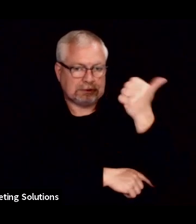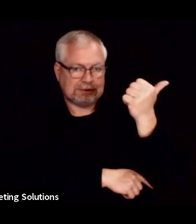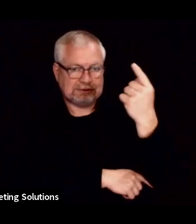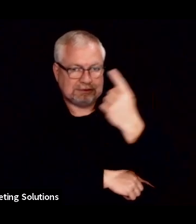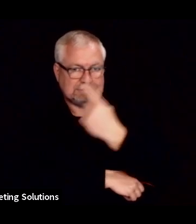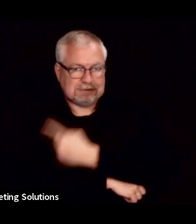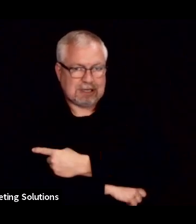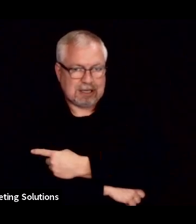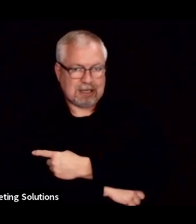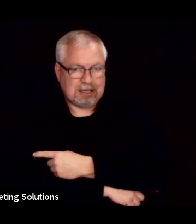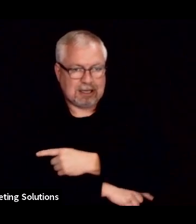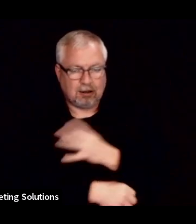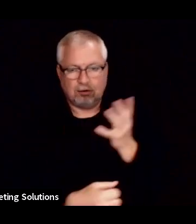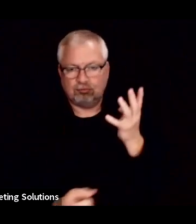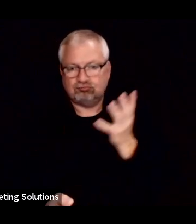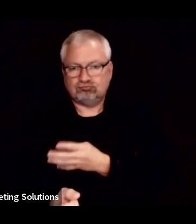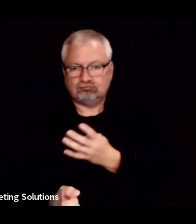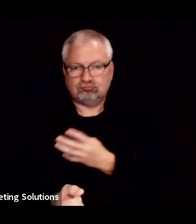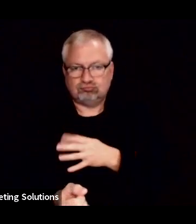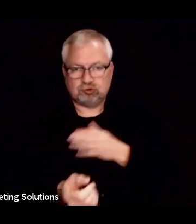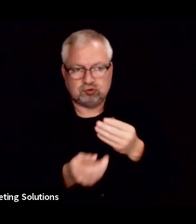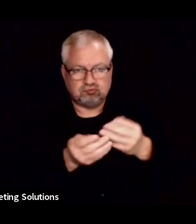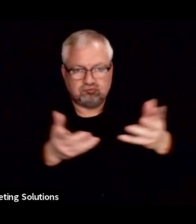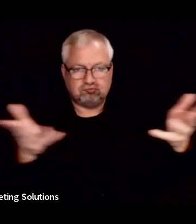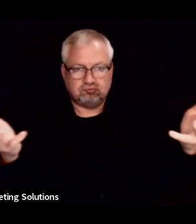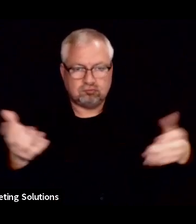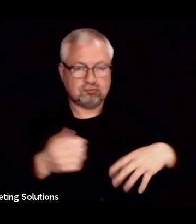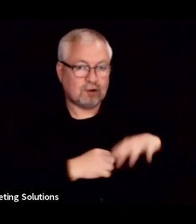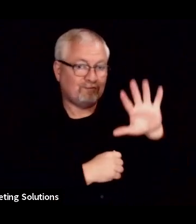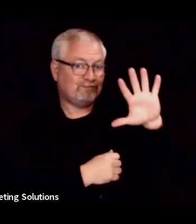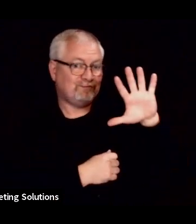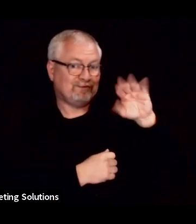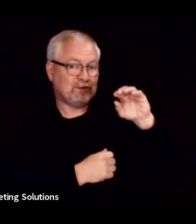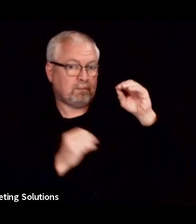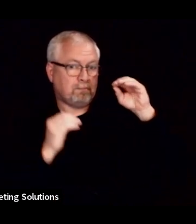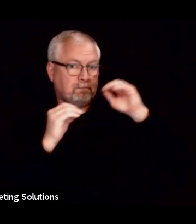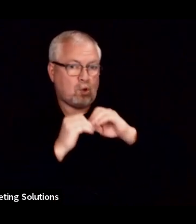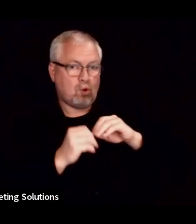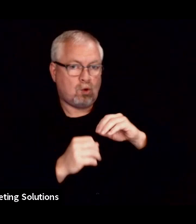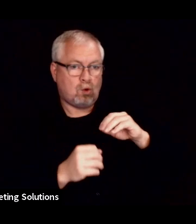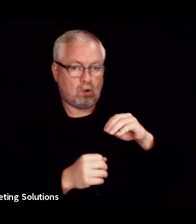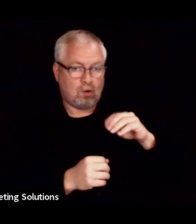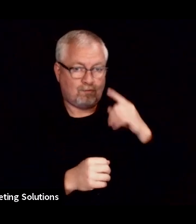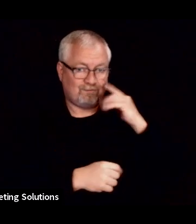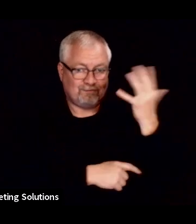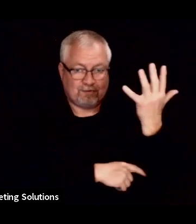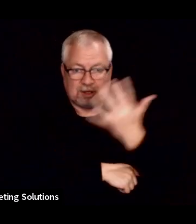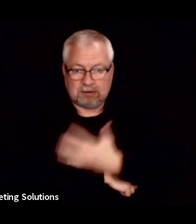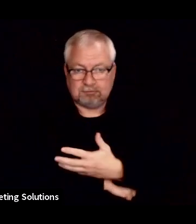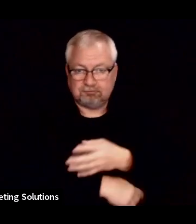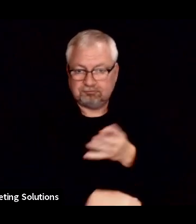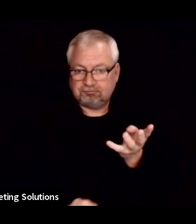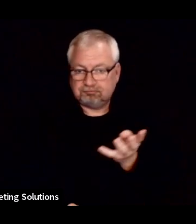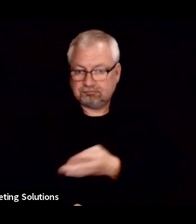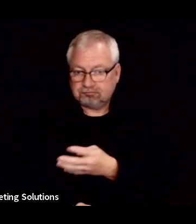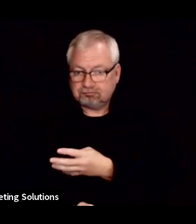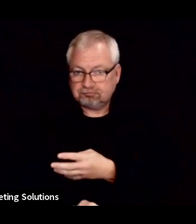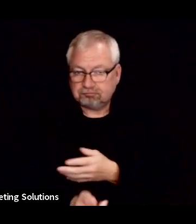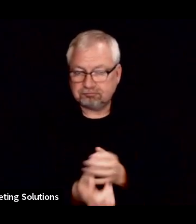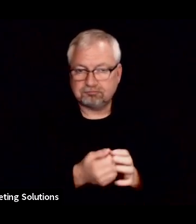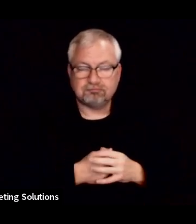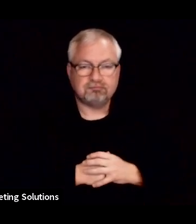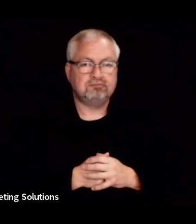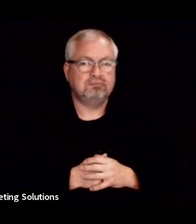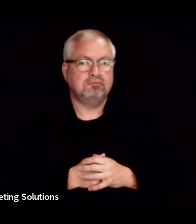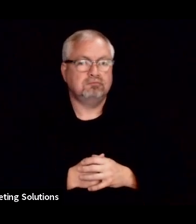5-day course was used. And it is not enough to